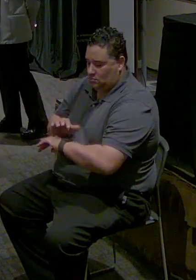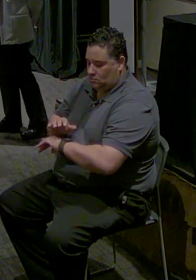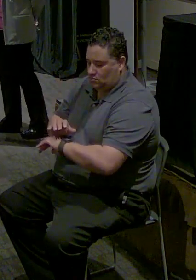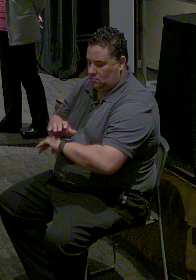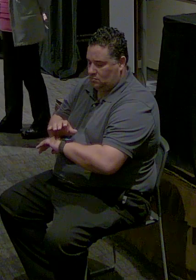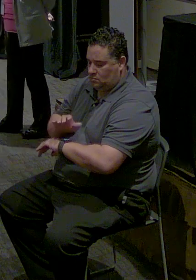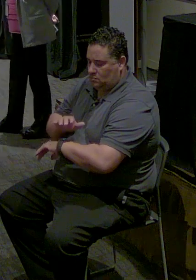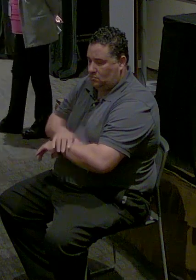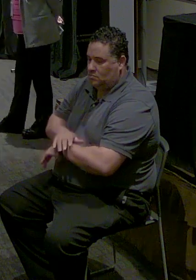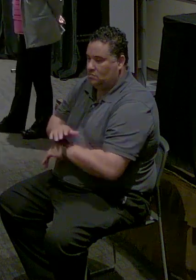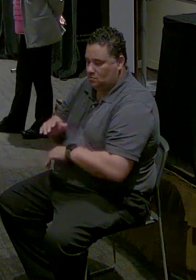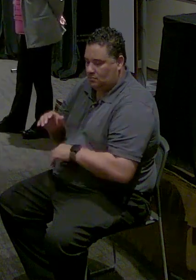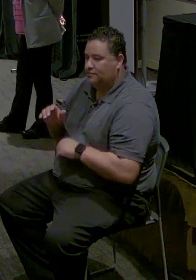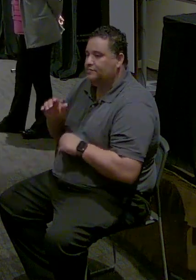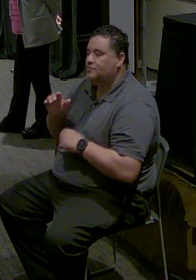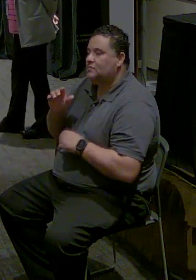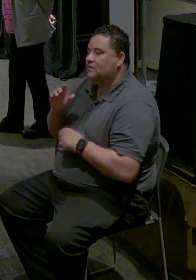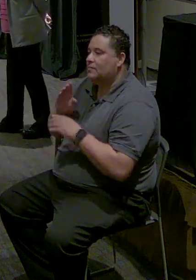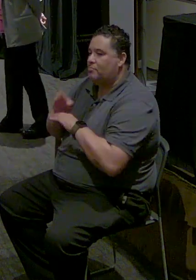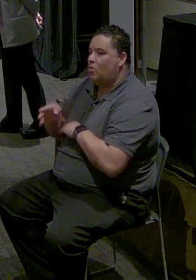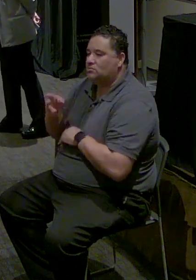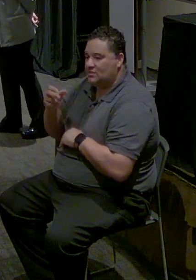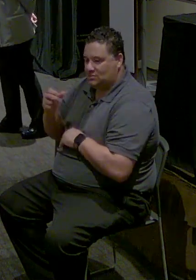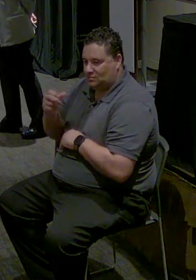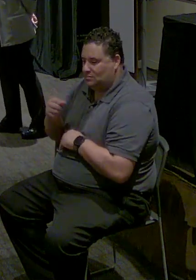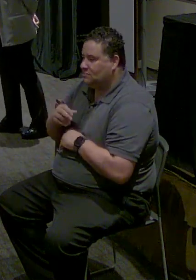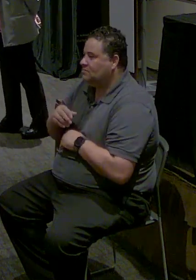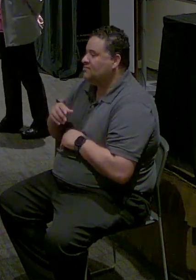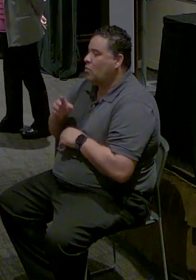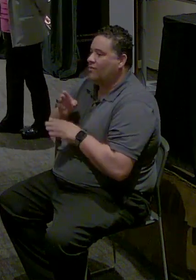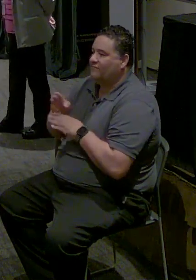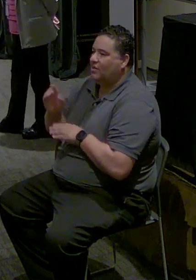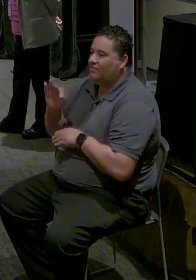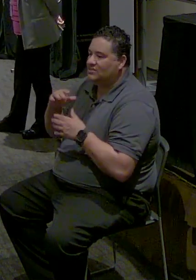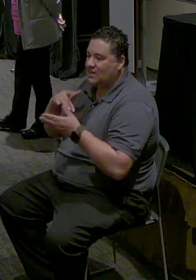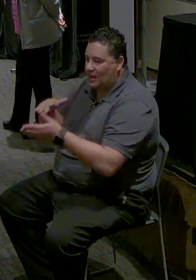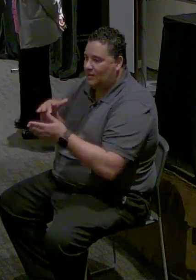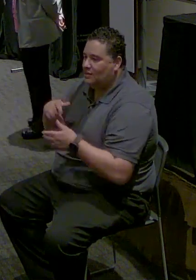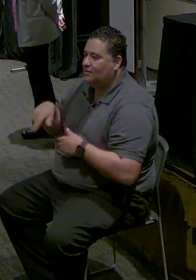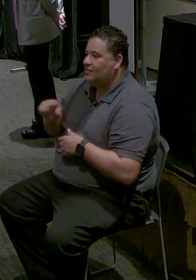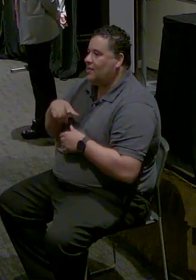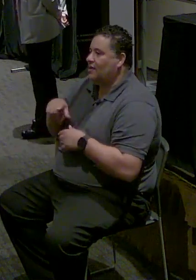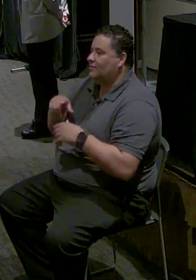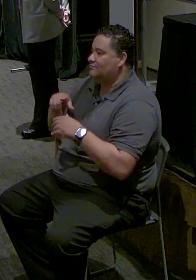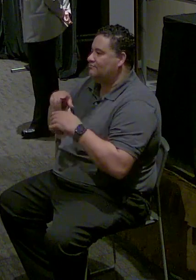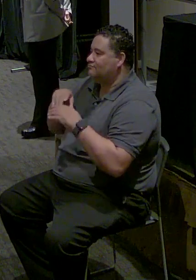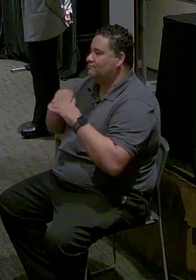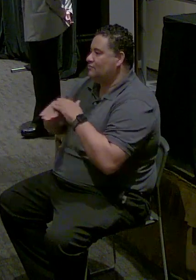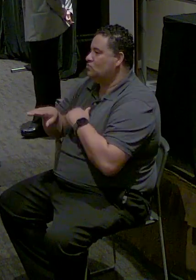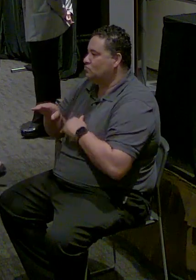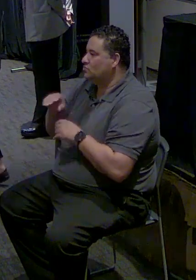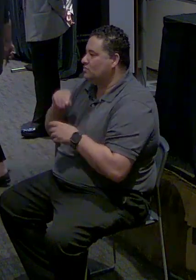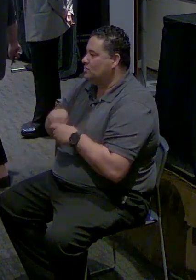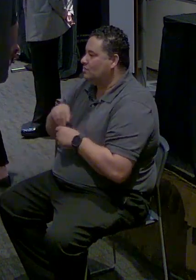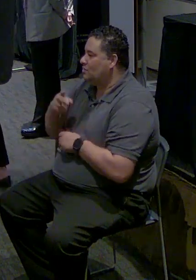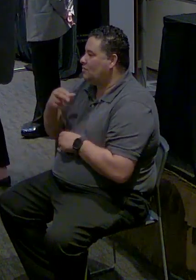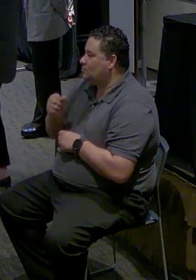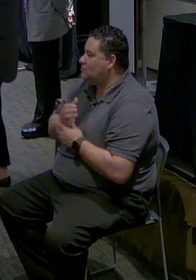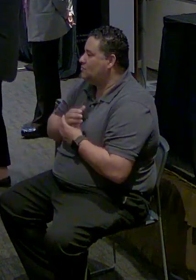to continue post-secondary in the field of study that they entered in high school? Very